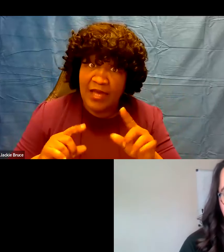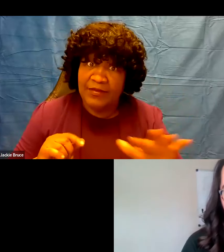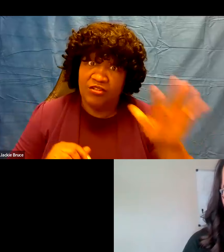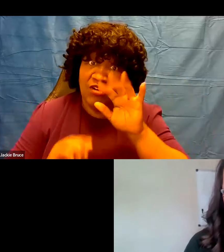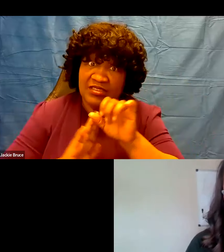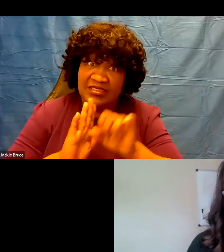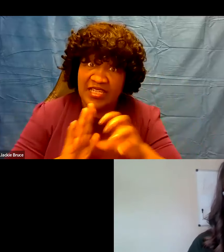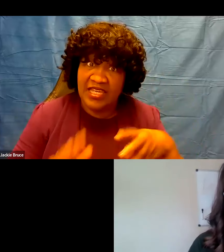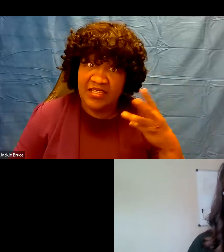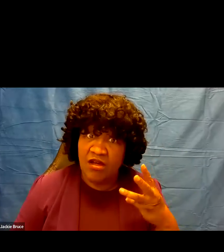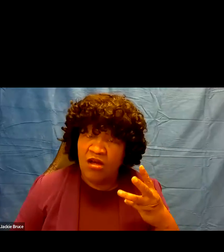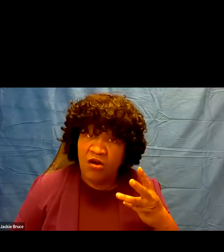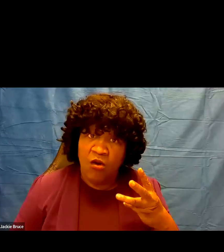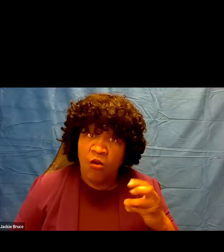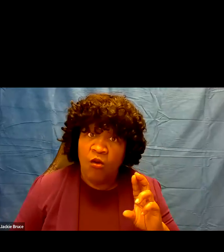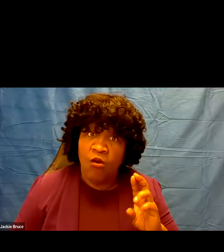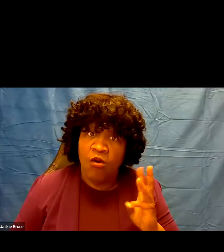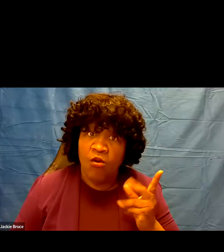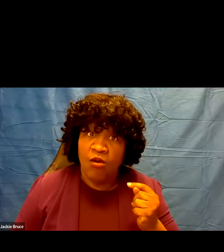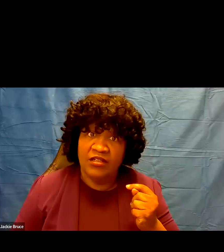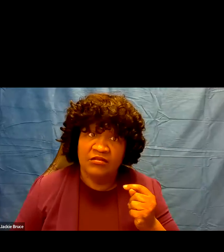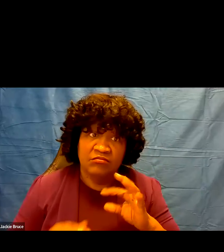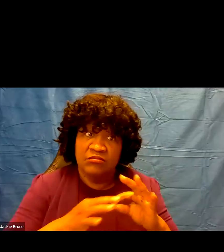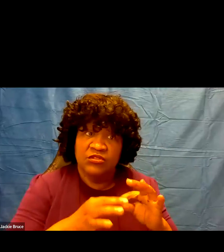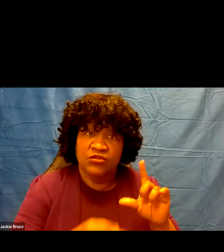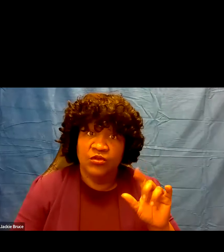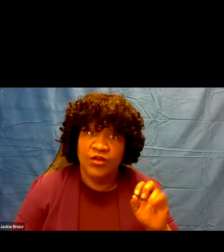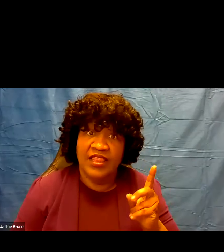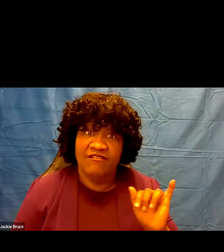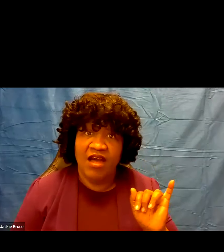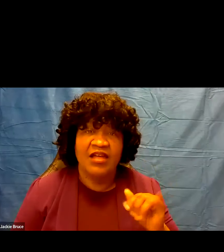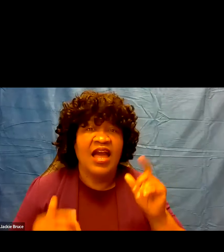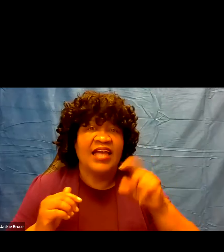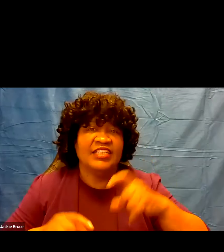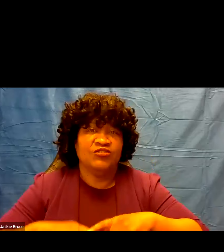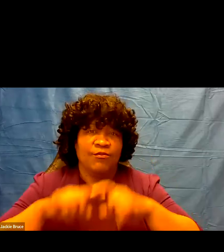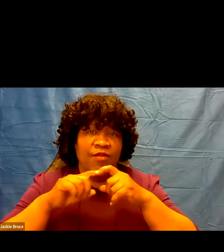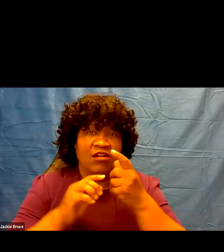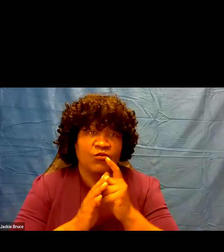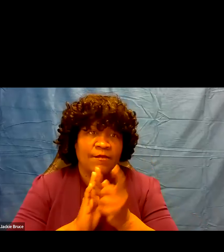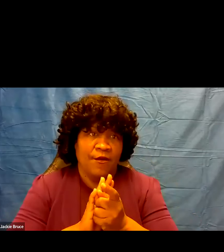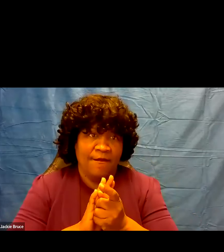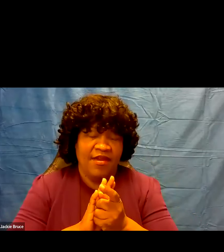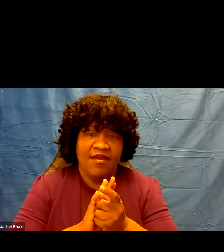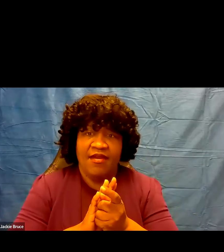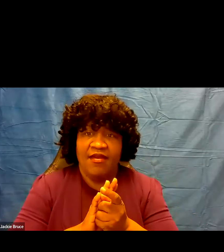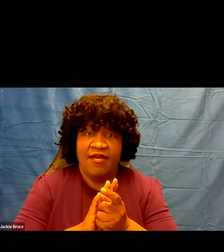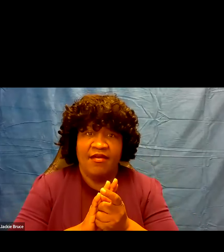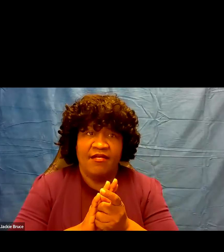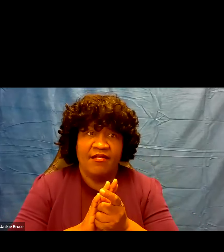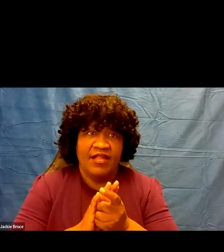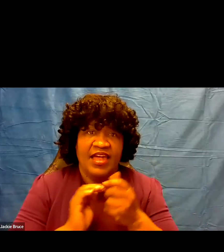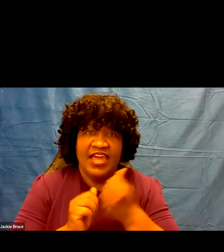state or if that's unique to Levi's system. I'm going to pause for a moment while everyone mulls the